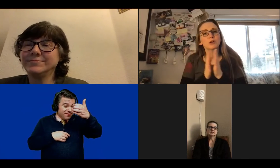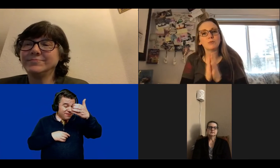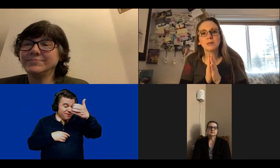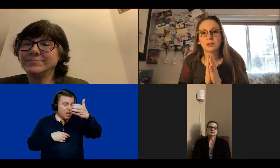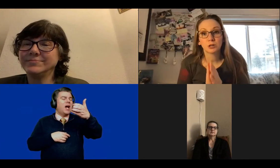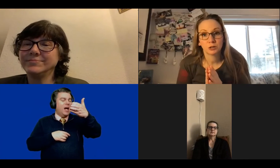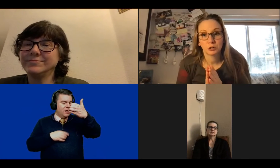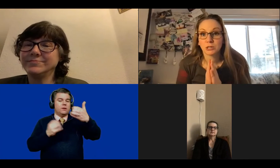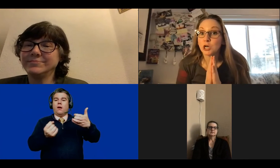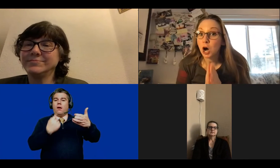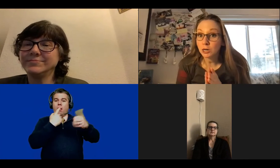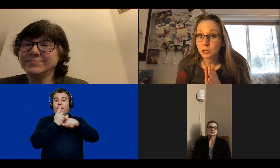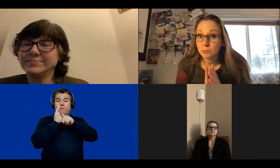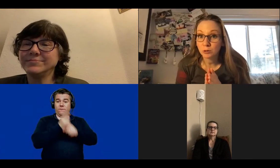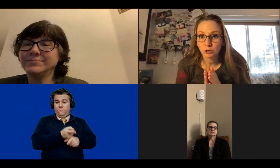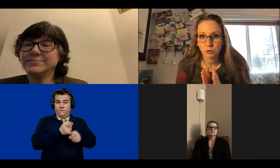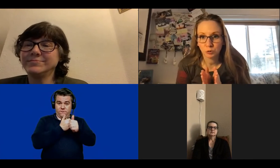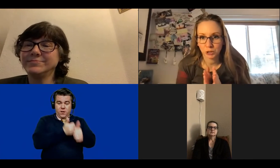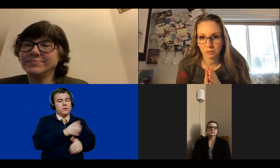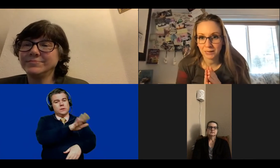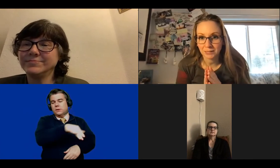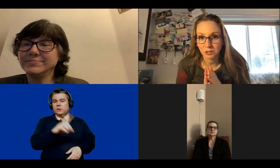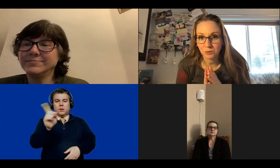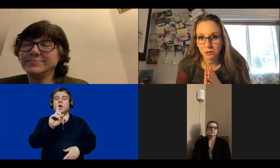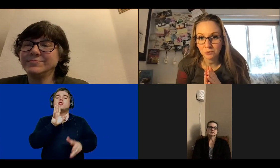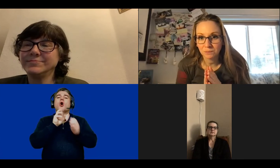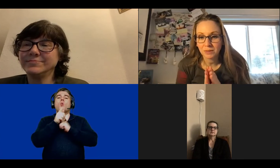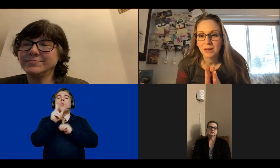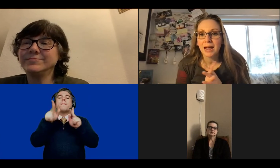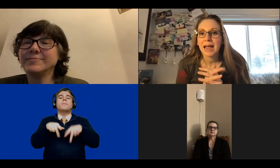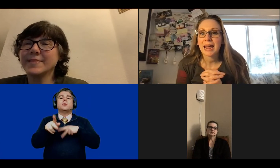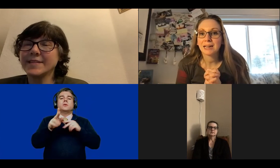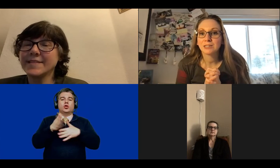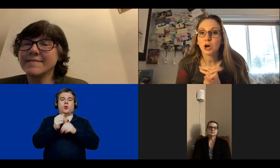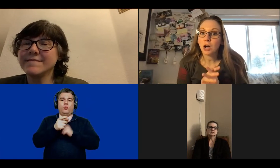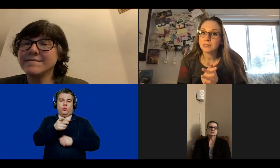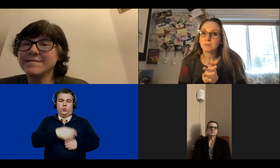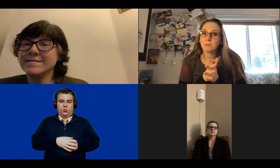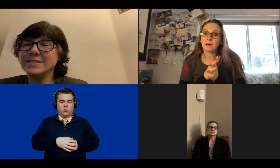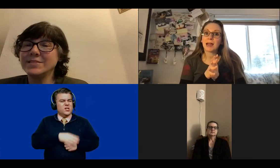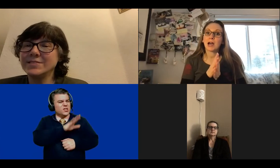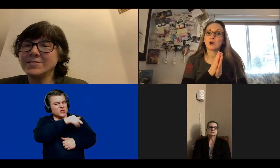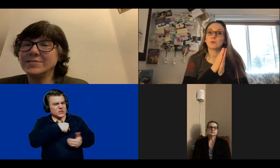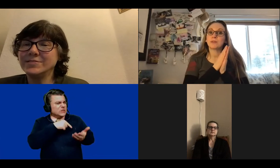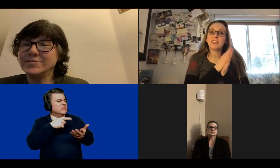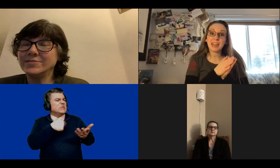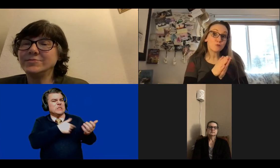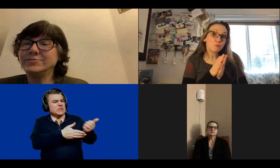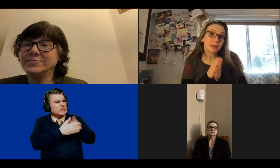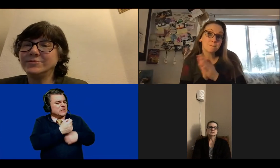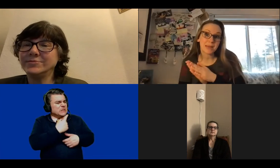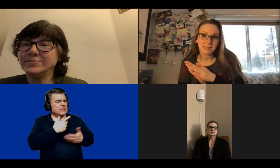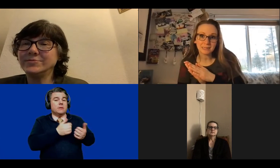I really, really encourage you to talk to the person who shared Plexus with you and talk to them about how